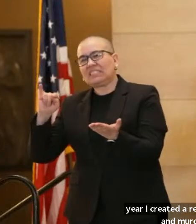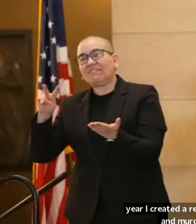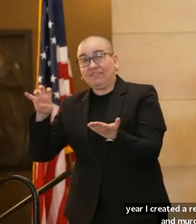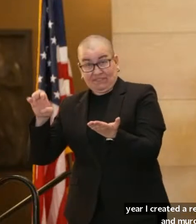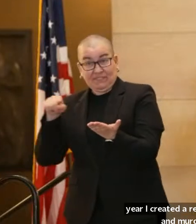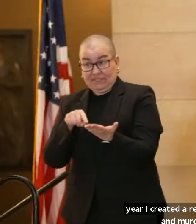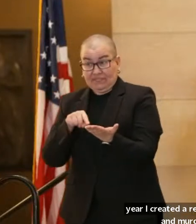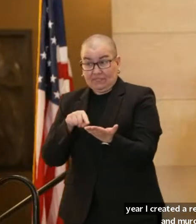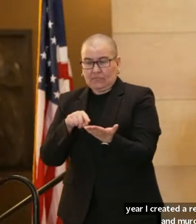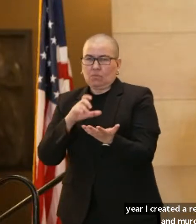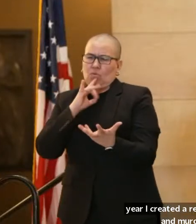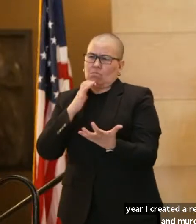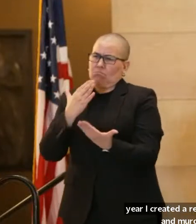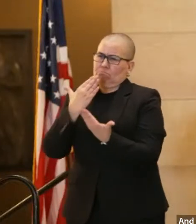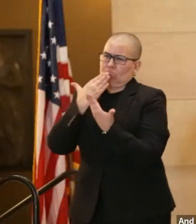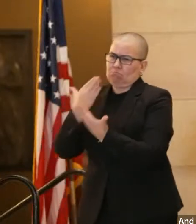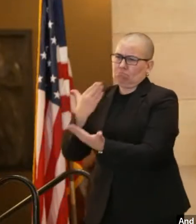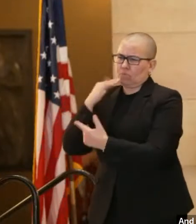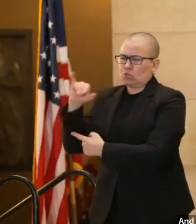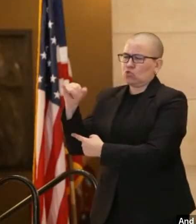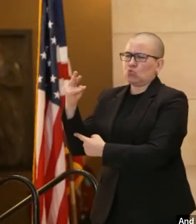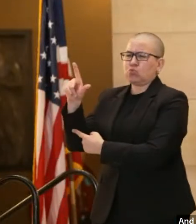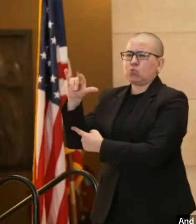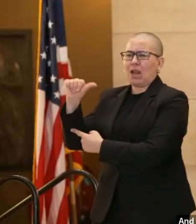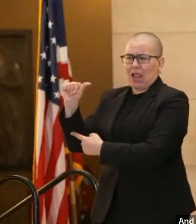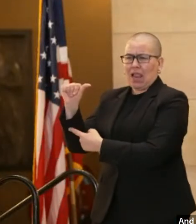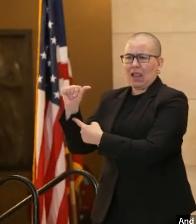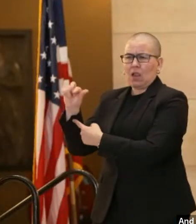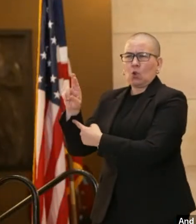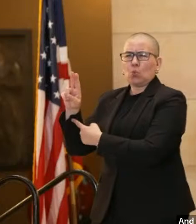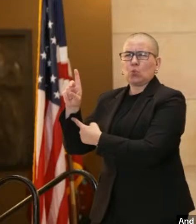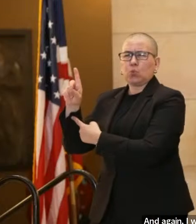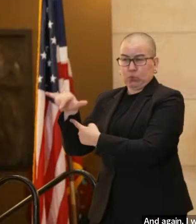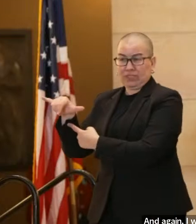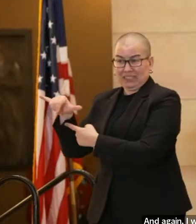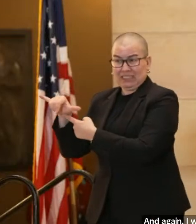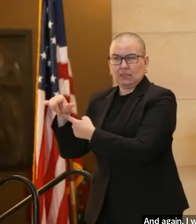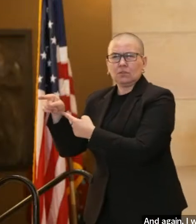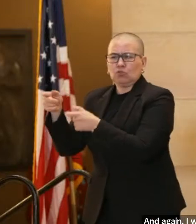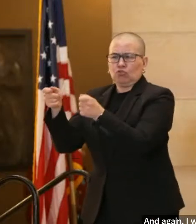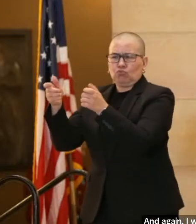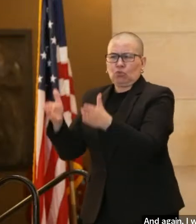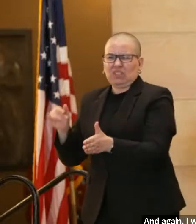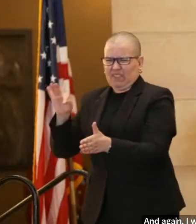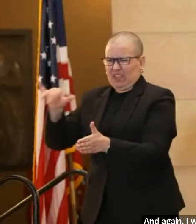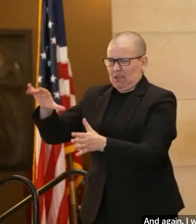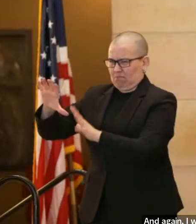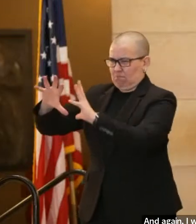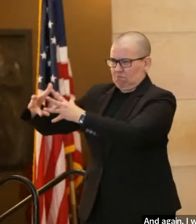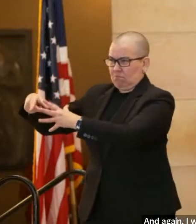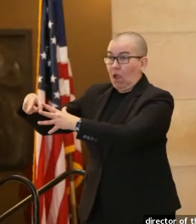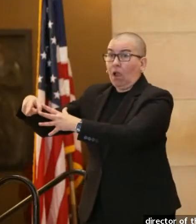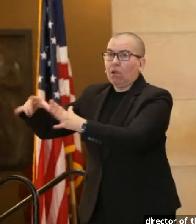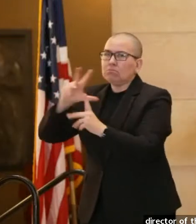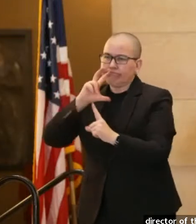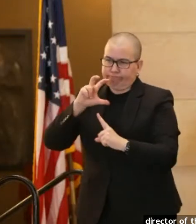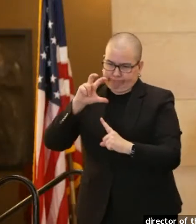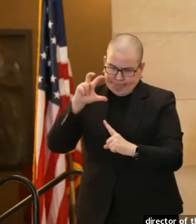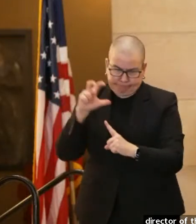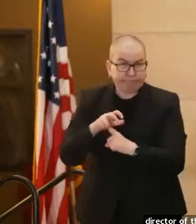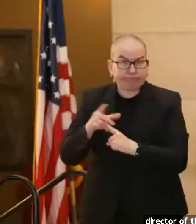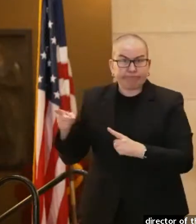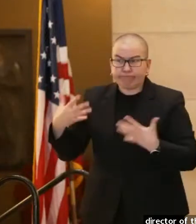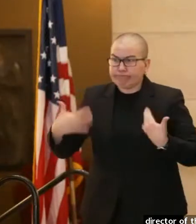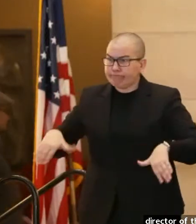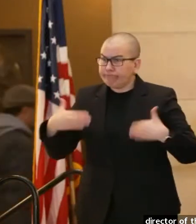Juliette Rudy, who is the director of that office. She is doing a profoundly incredible job, and she's pushing for that